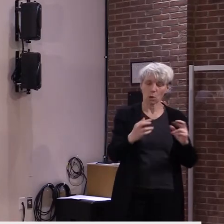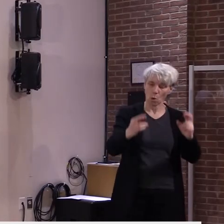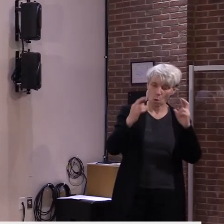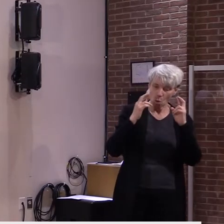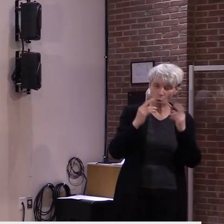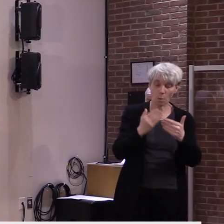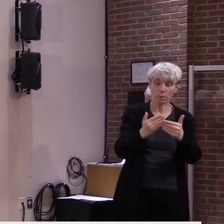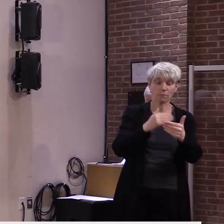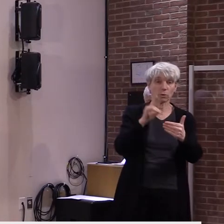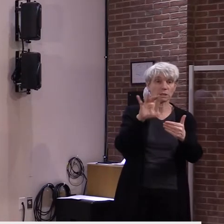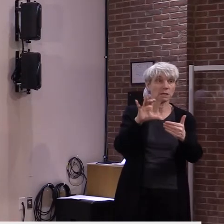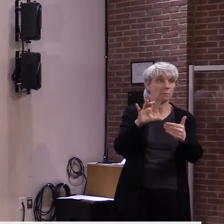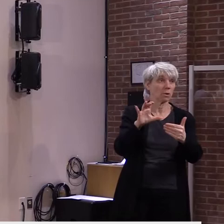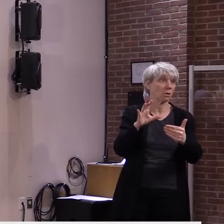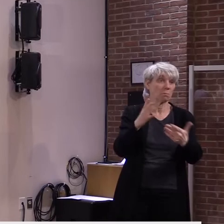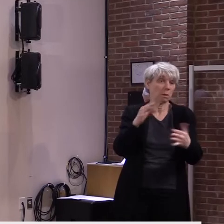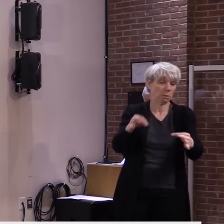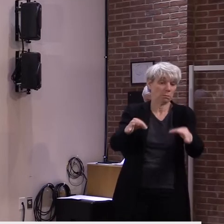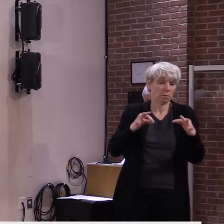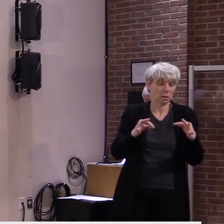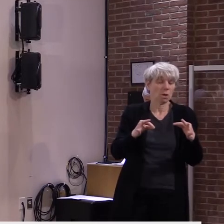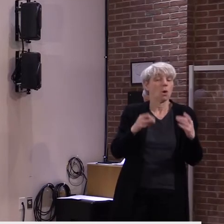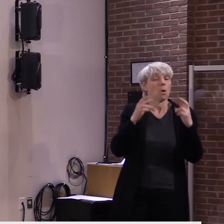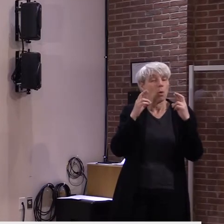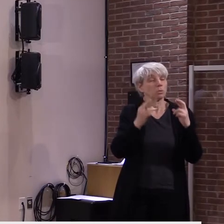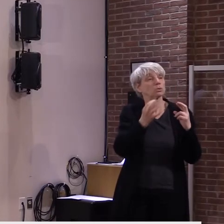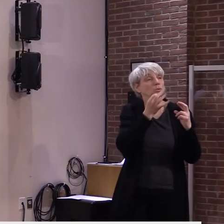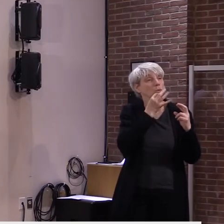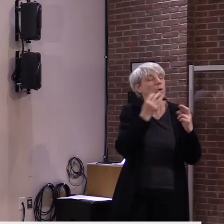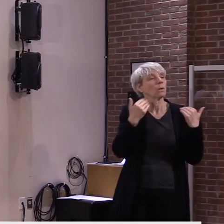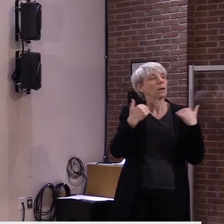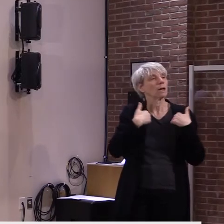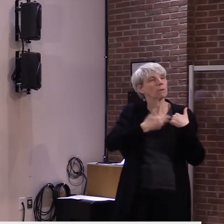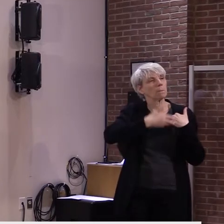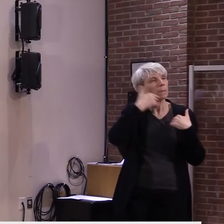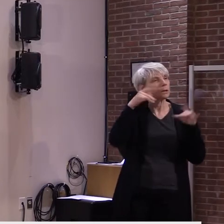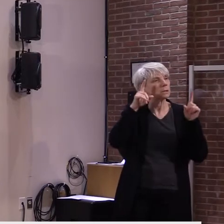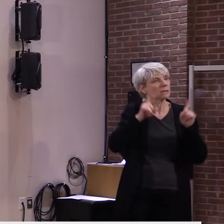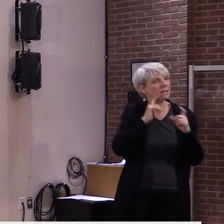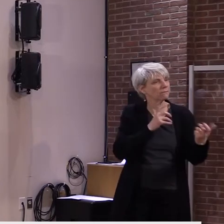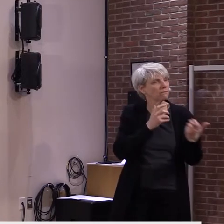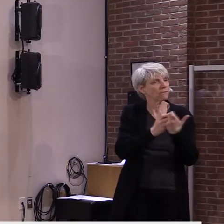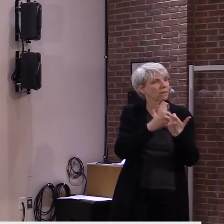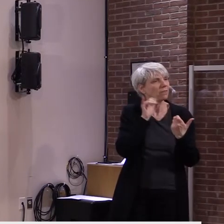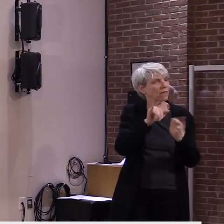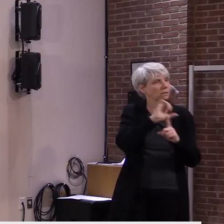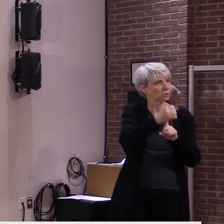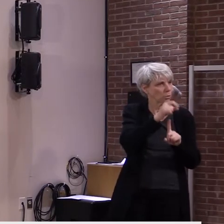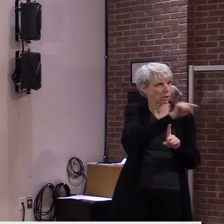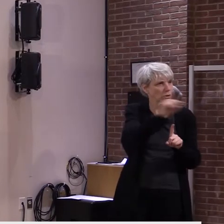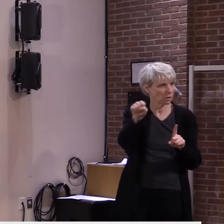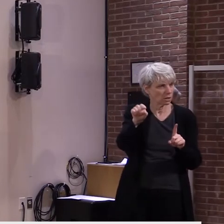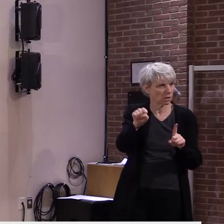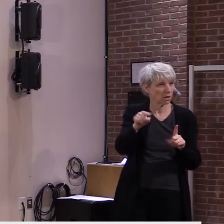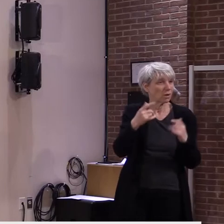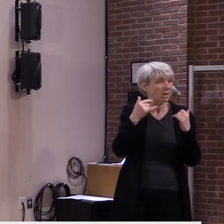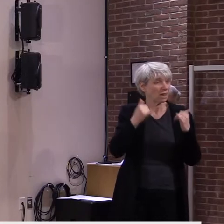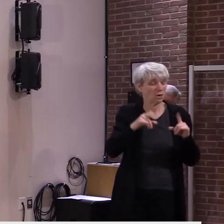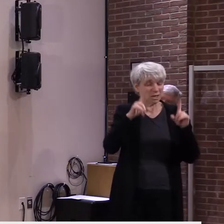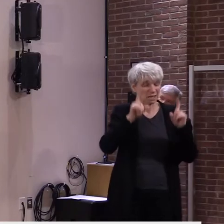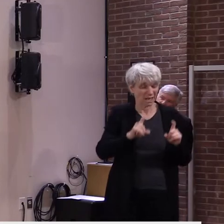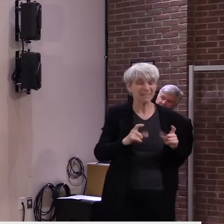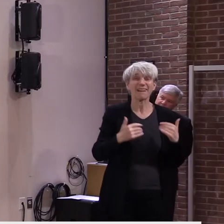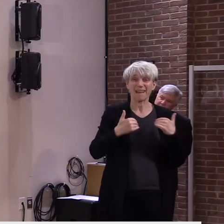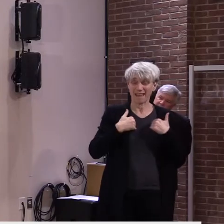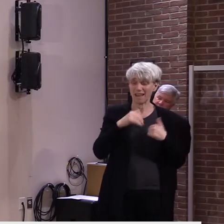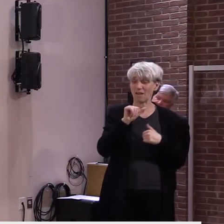much sooner, there will be testing that's more quantitative and specific to the question they're asking, which is how